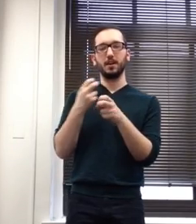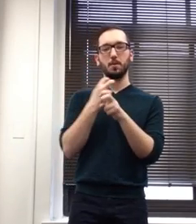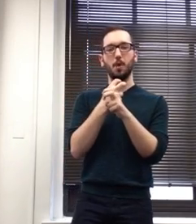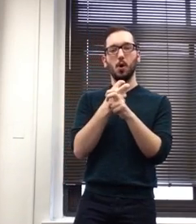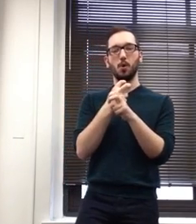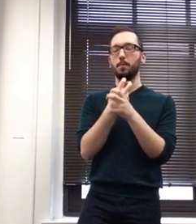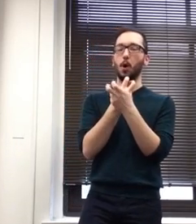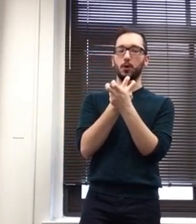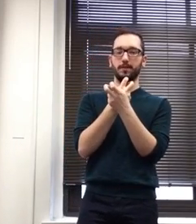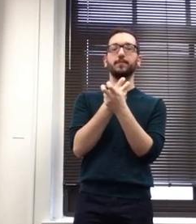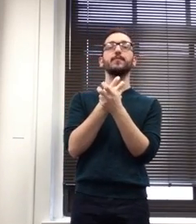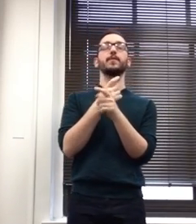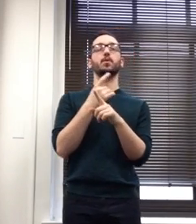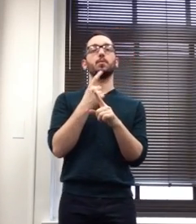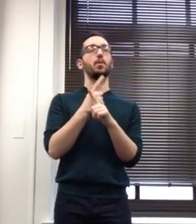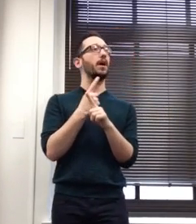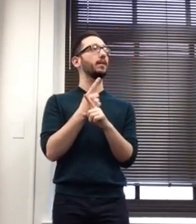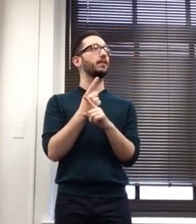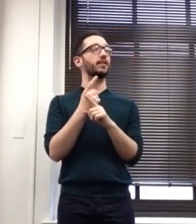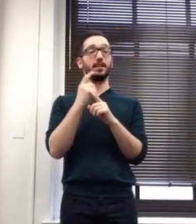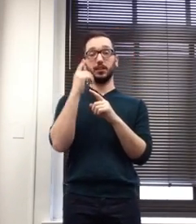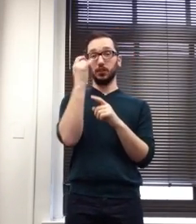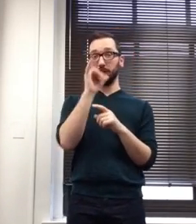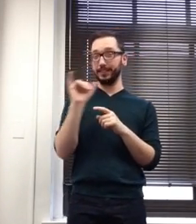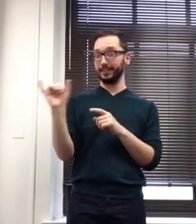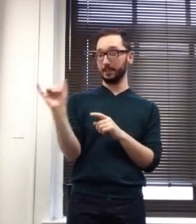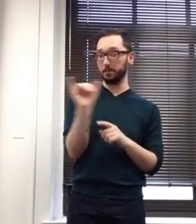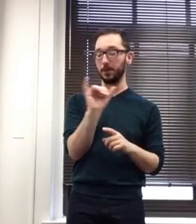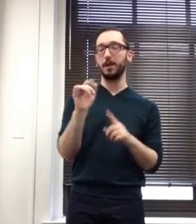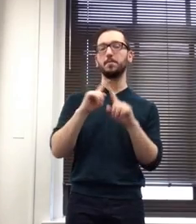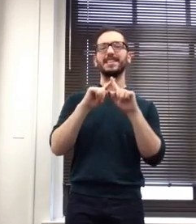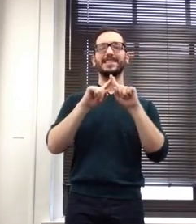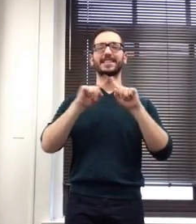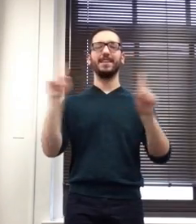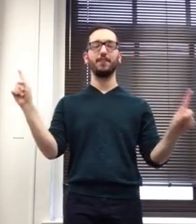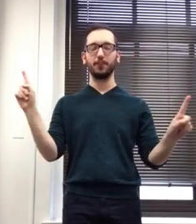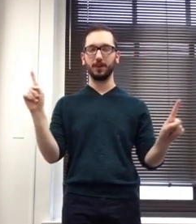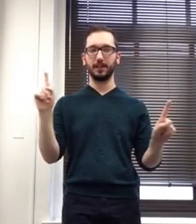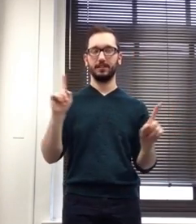just like a sponge. No, it doesn't feel like a sponge. It looks a little bit like it, but it doesn't feel like a sponge.